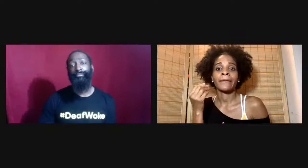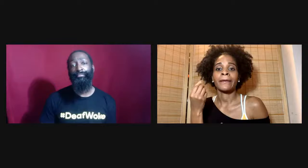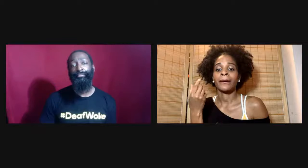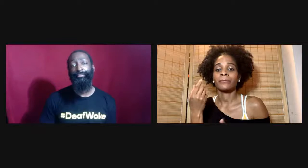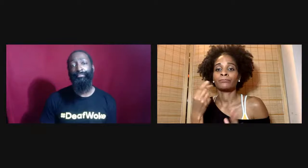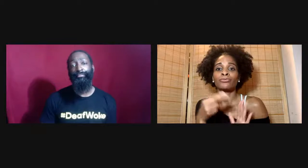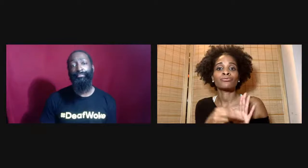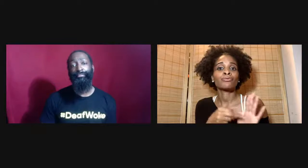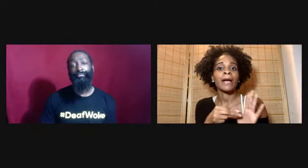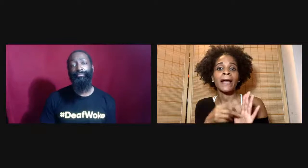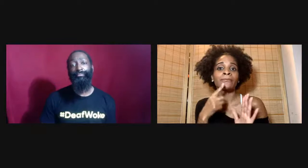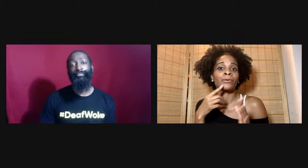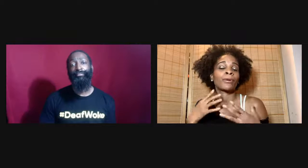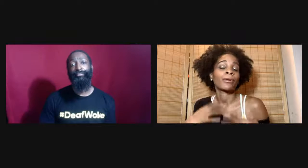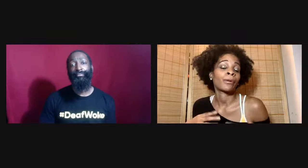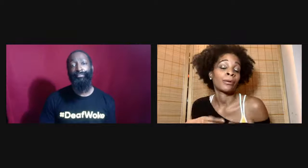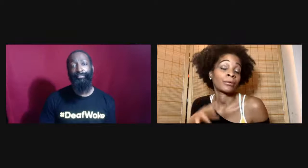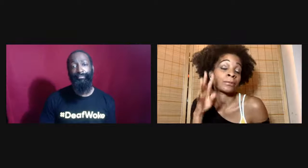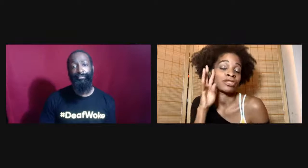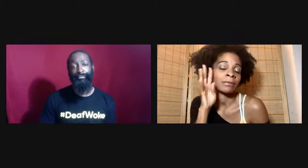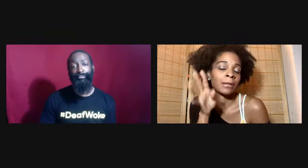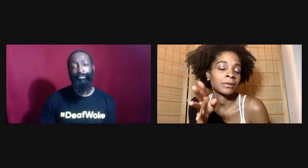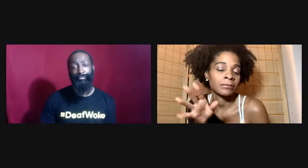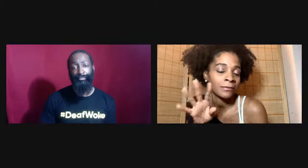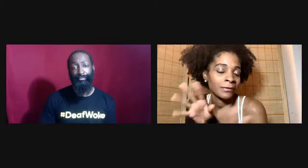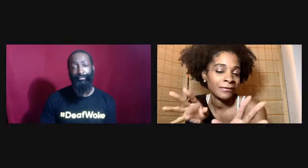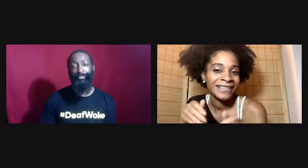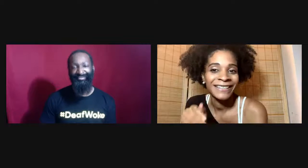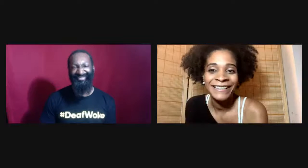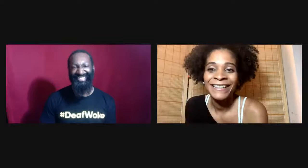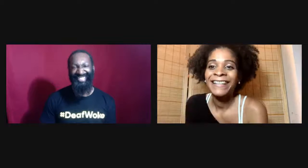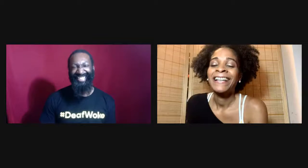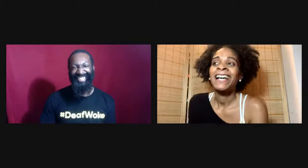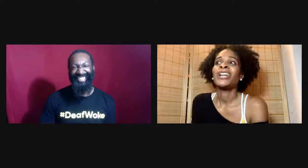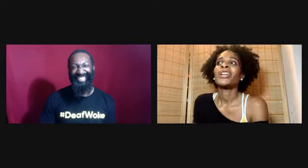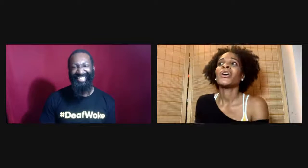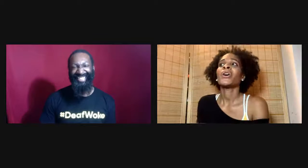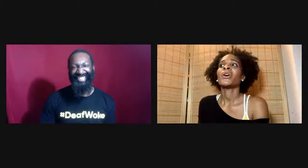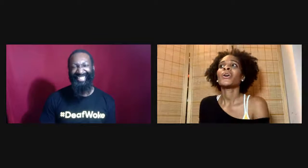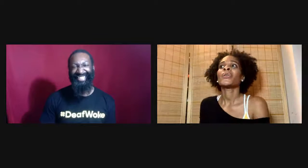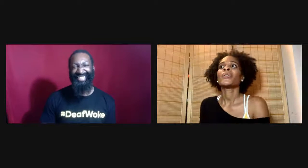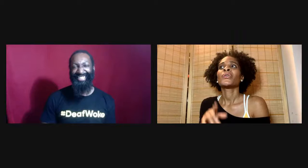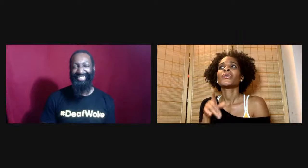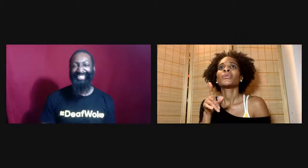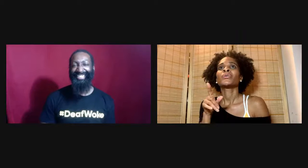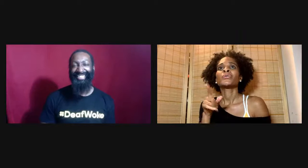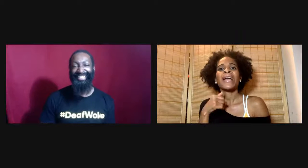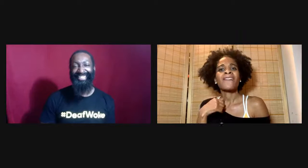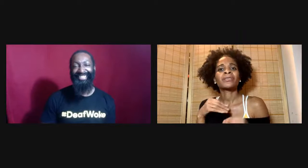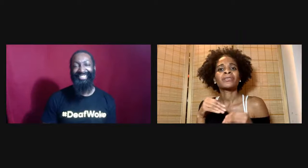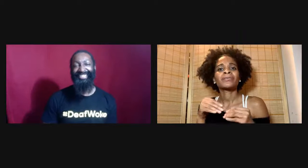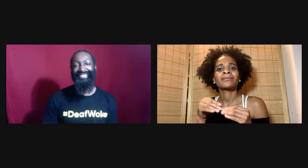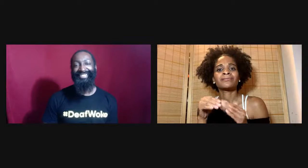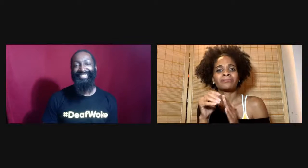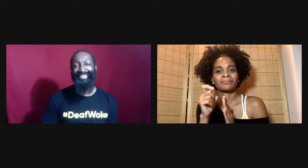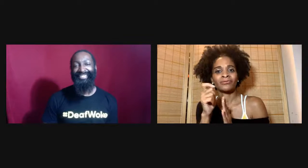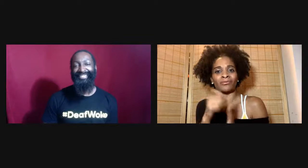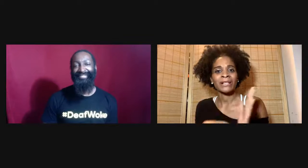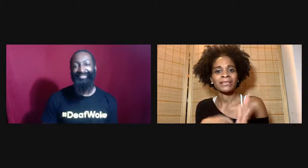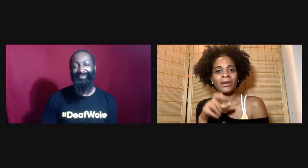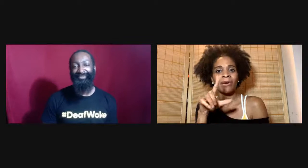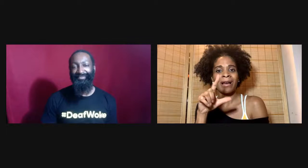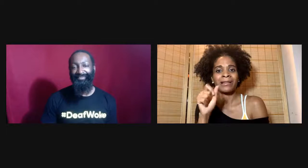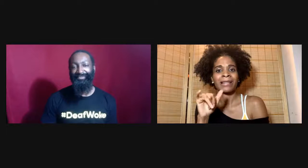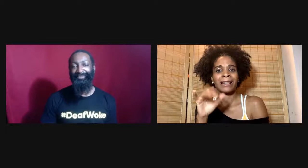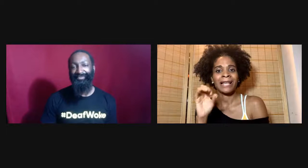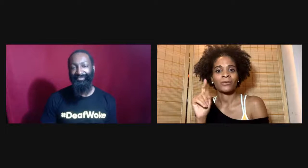I mean, you could create like a clothing brand, for example, random example.